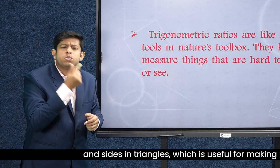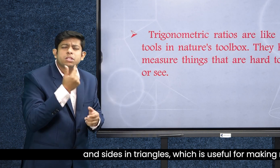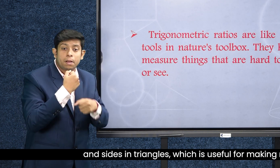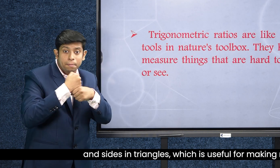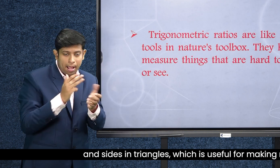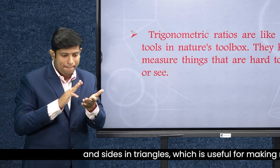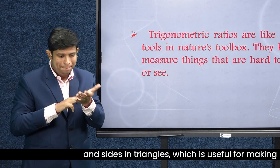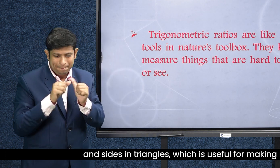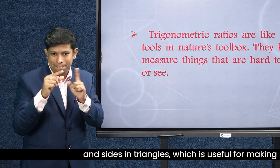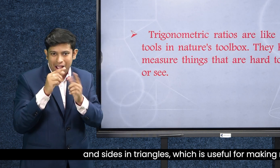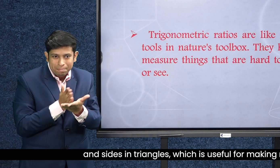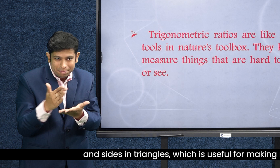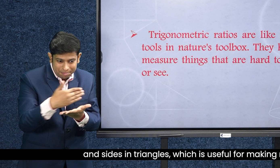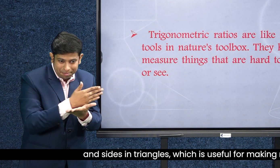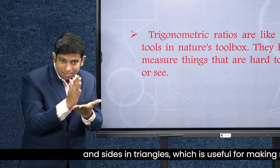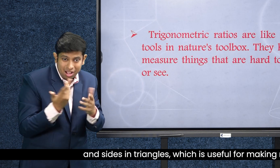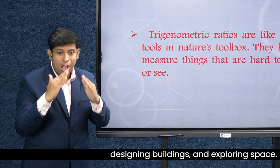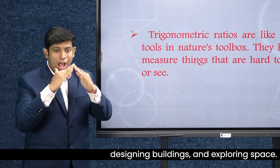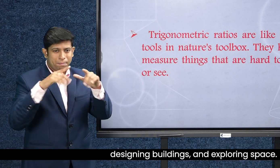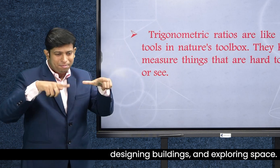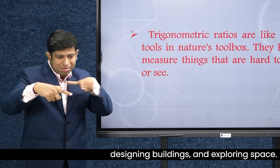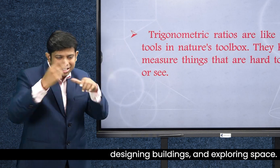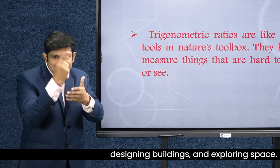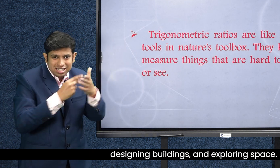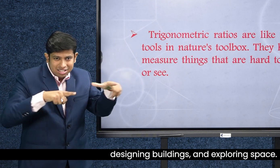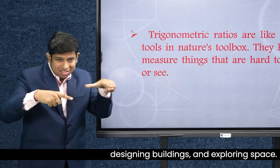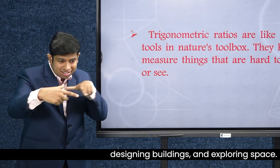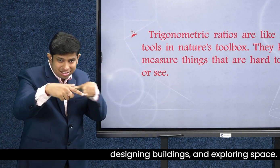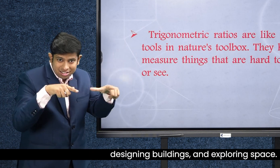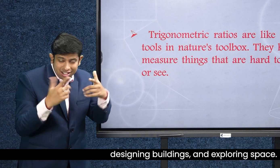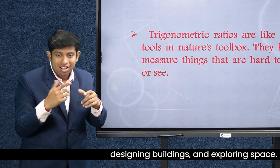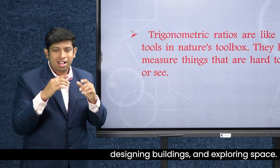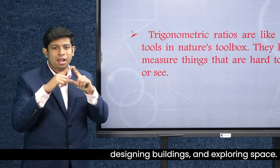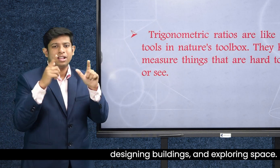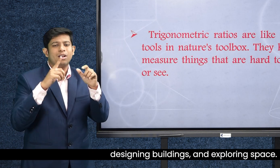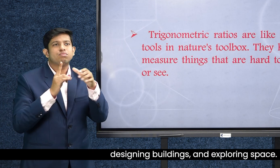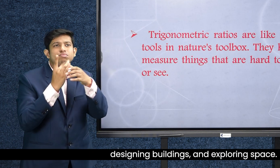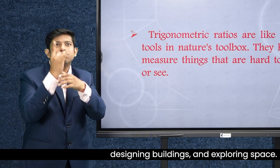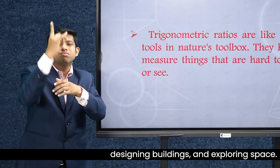which is useful for making maps, designing buildings, and exploring space.